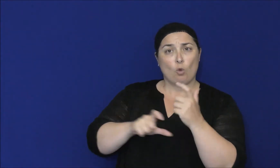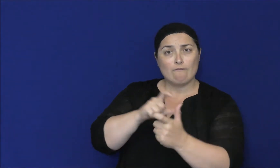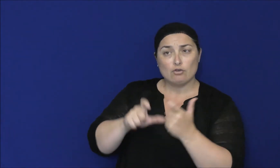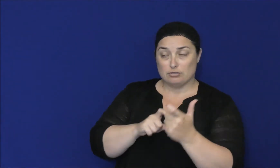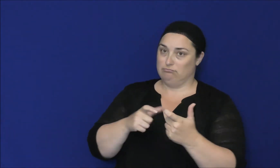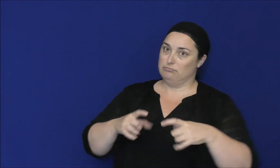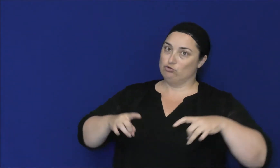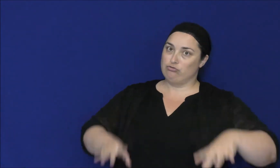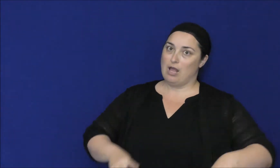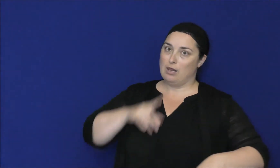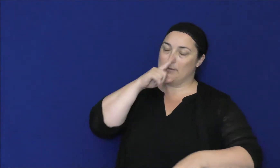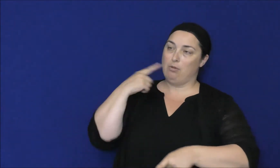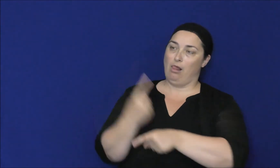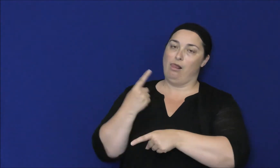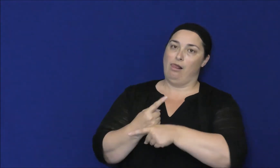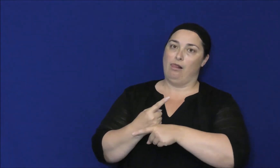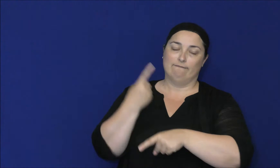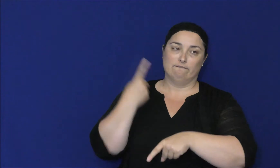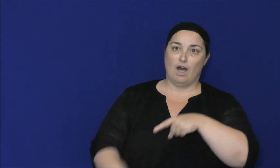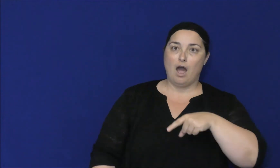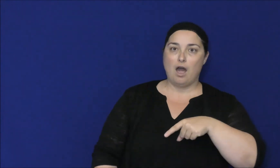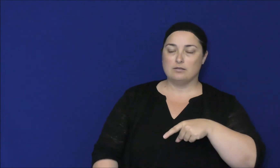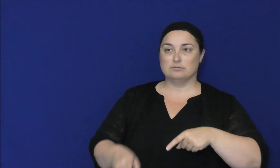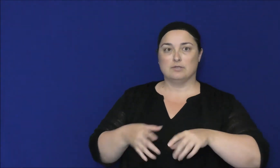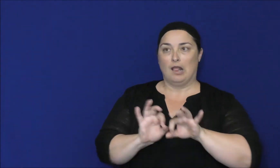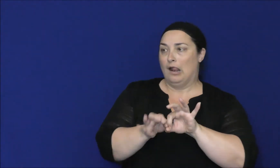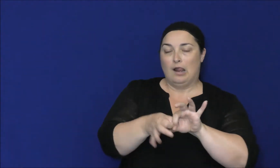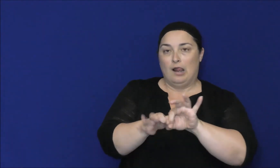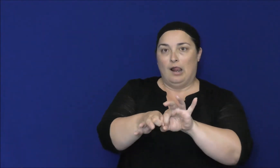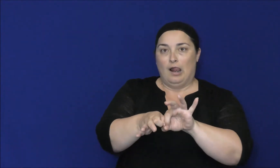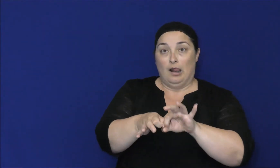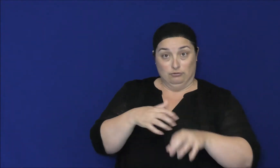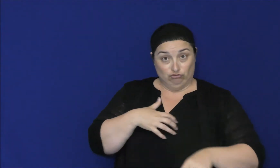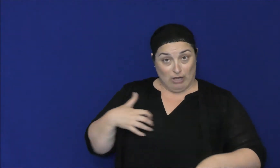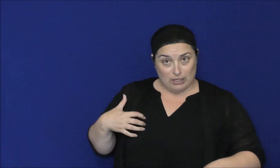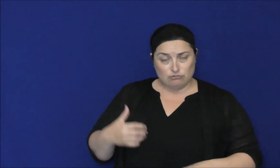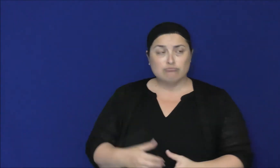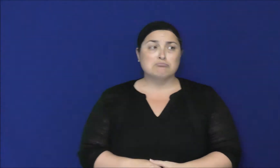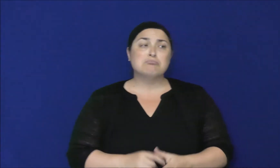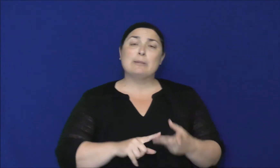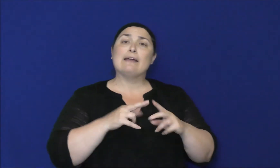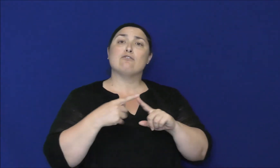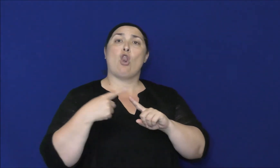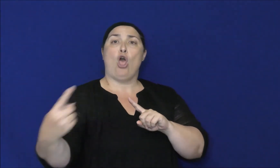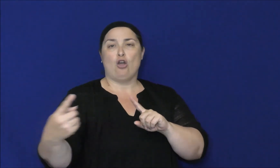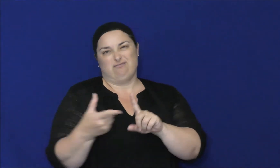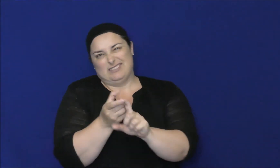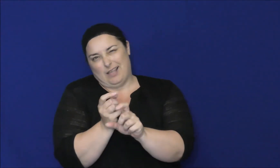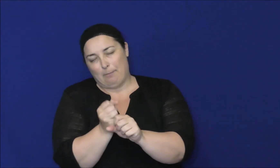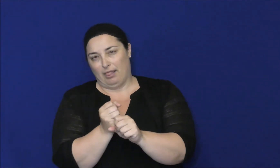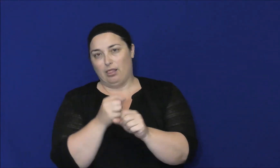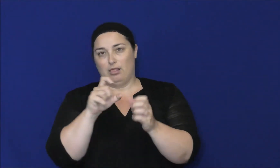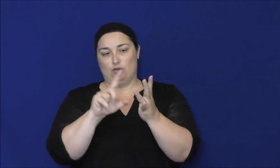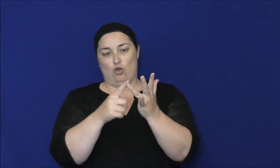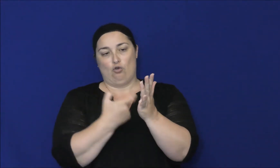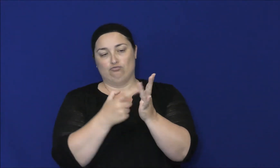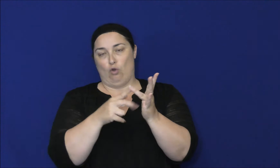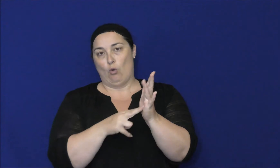Australians do speak rather quickly sometimes. Sure. If it's a long word, such as coronavirus, sometimes we will